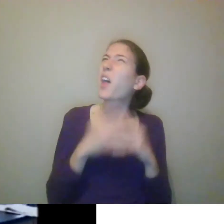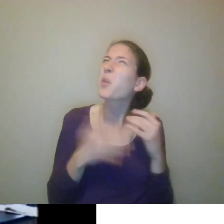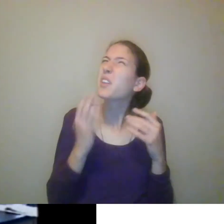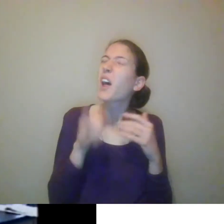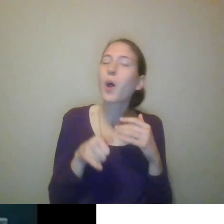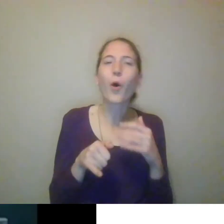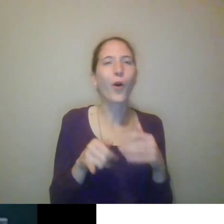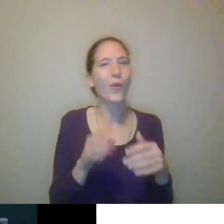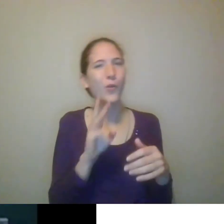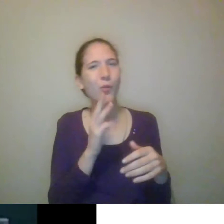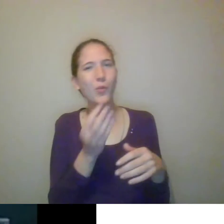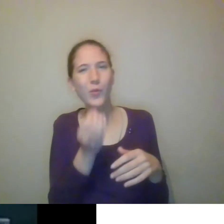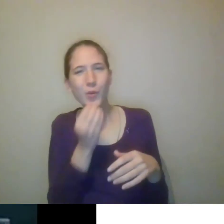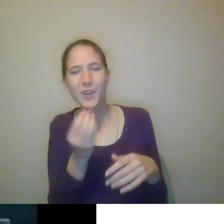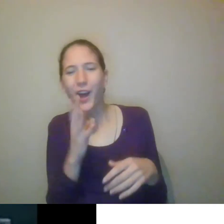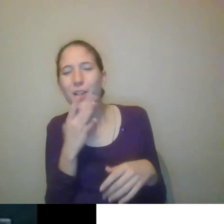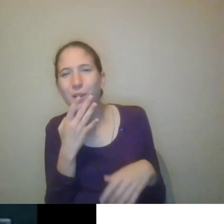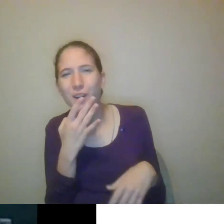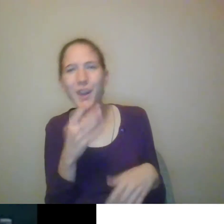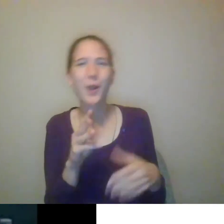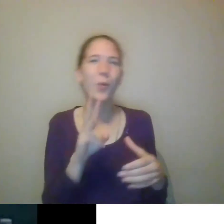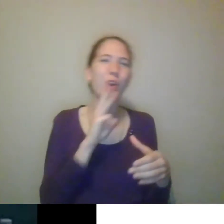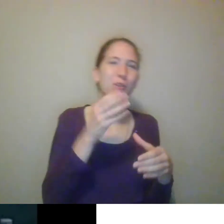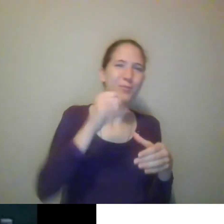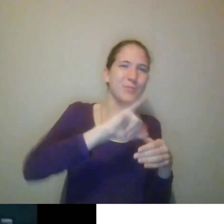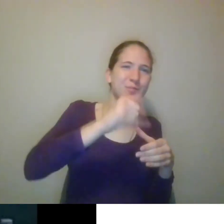It's food coloring water. Okay, here we go.